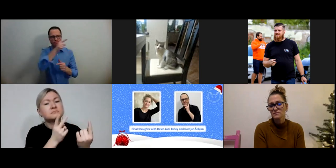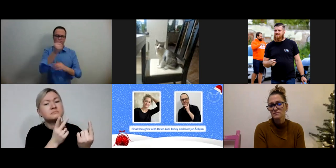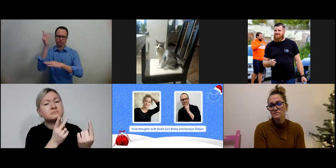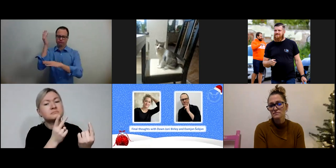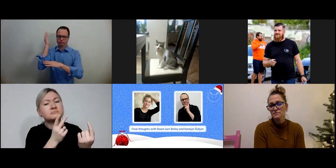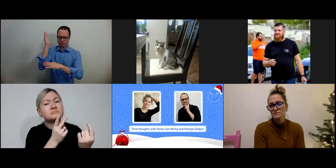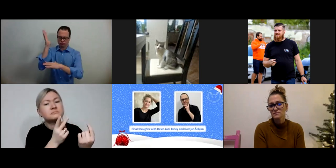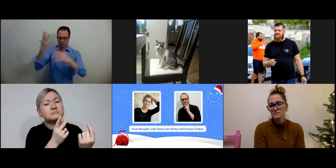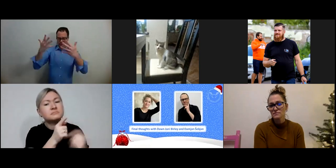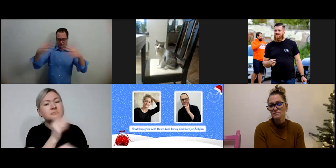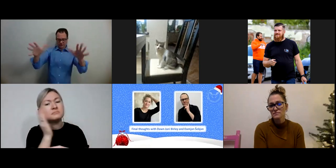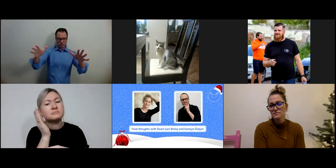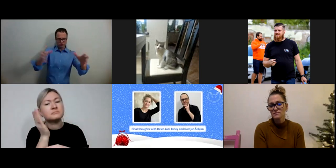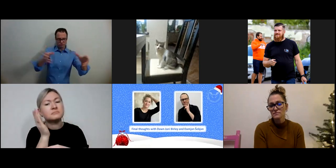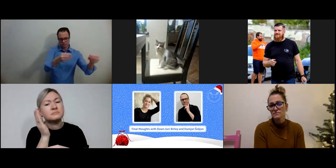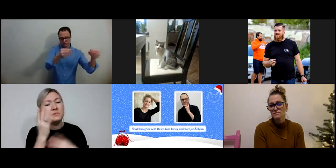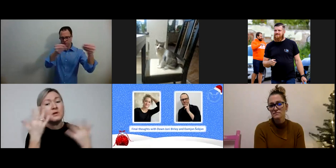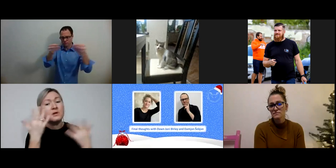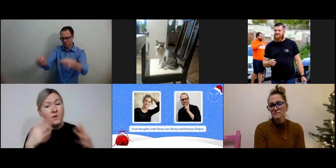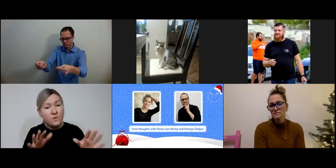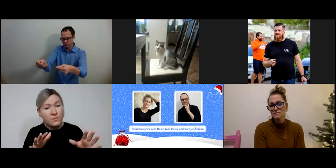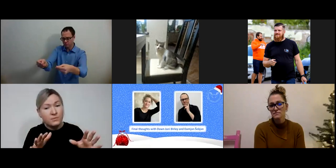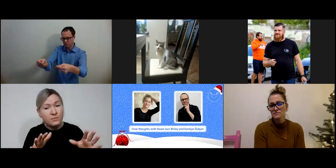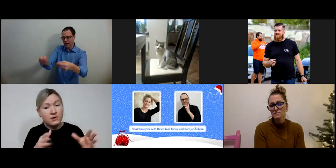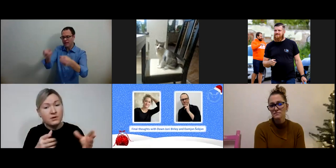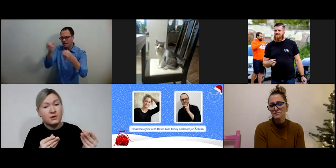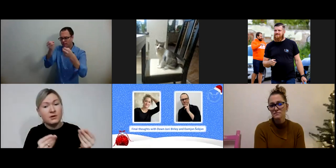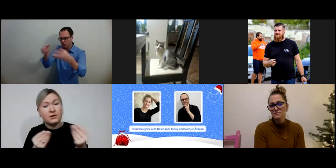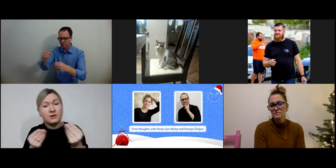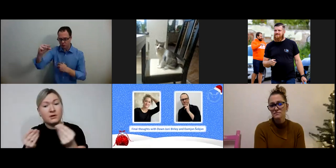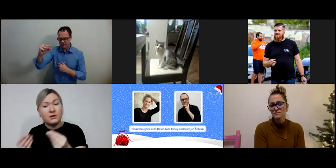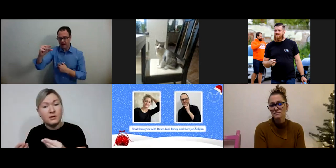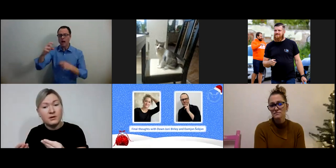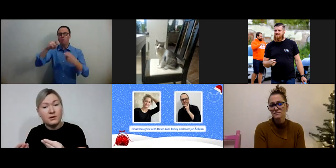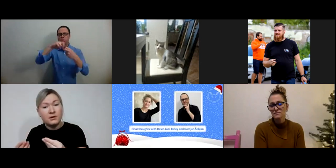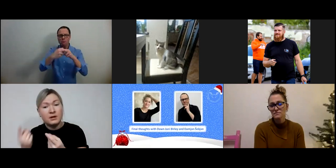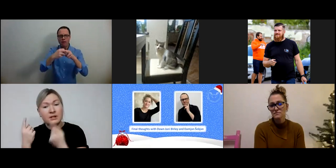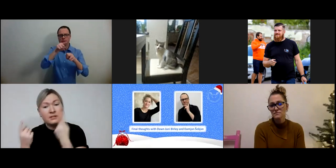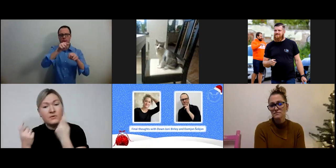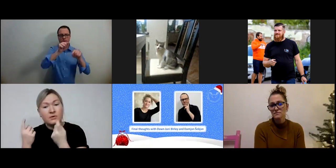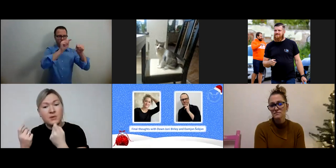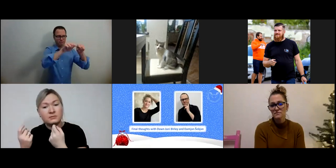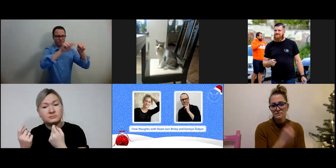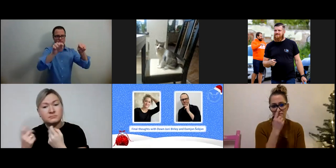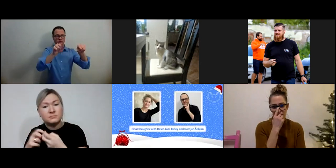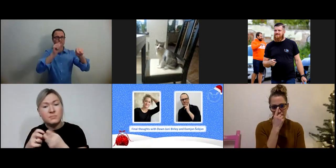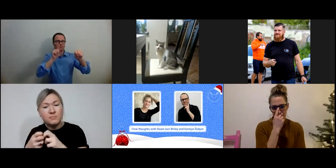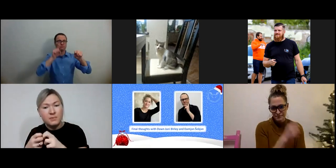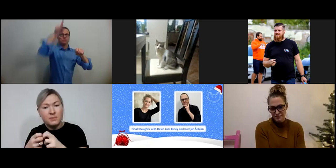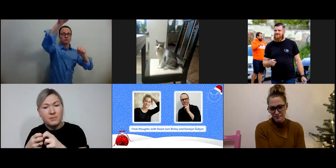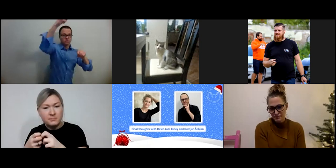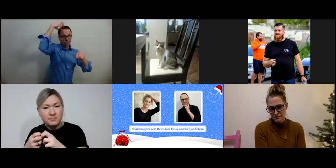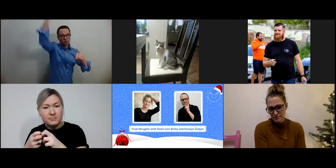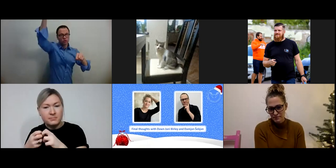I've attended, they were typically events where lecturers passed on information